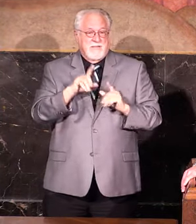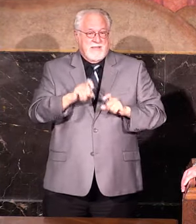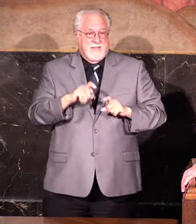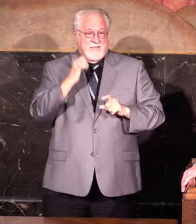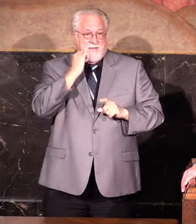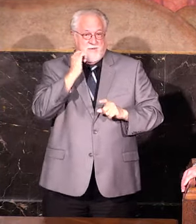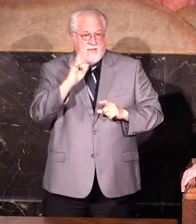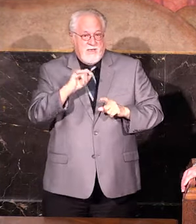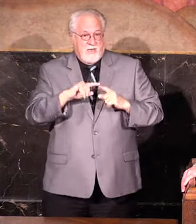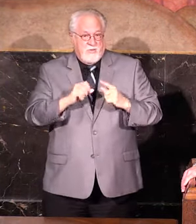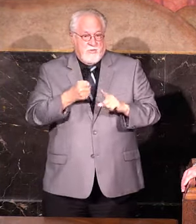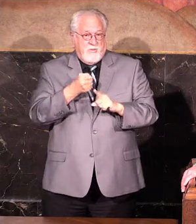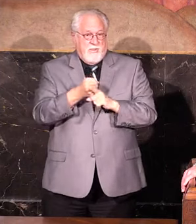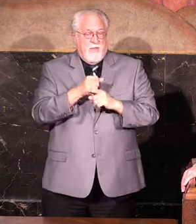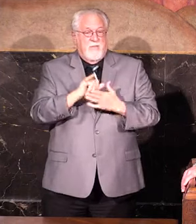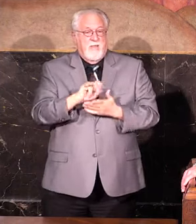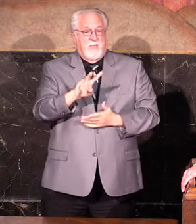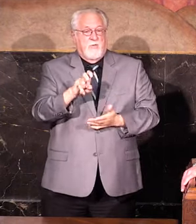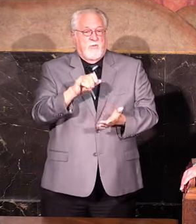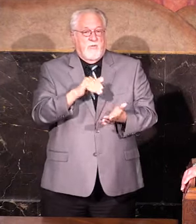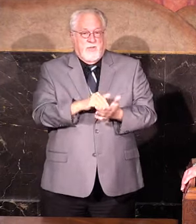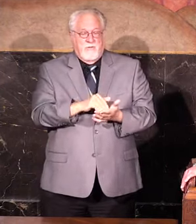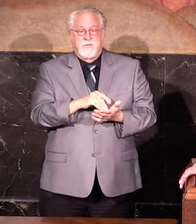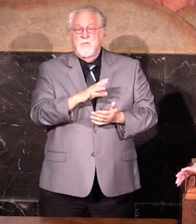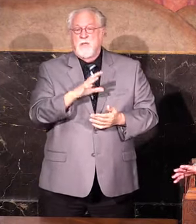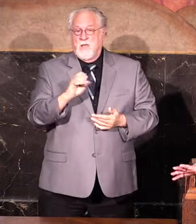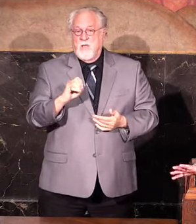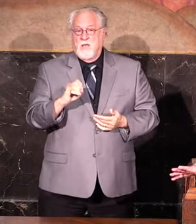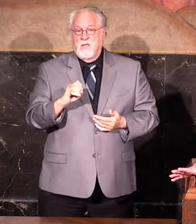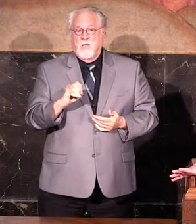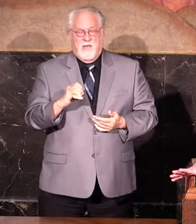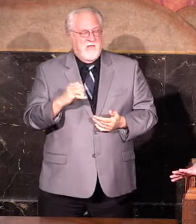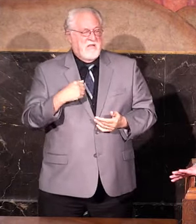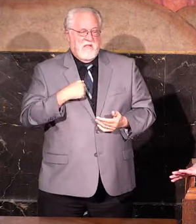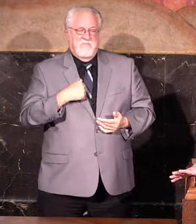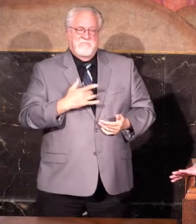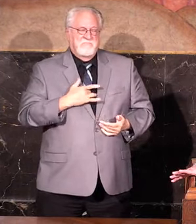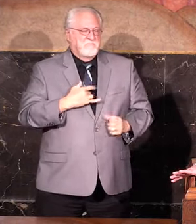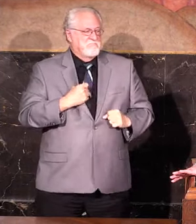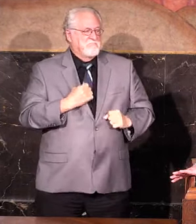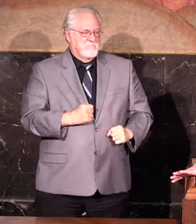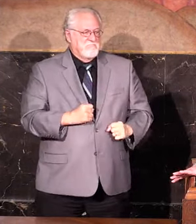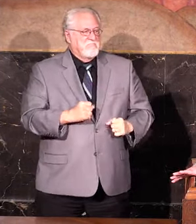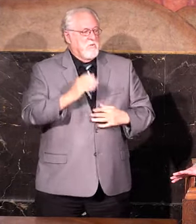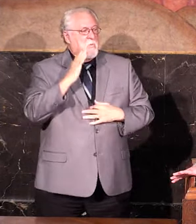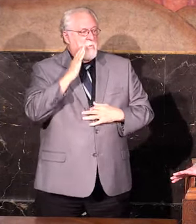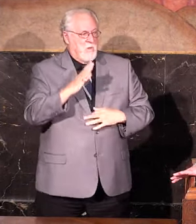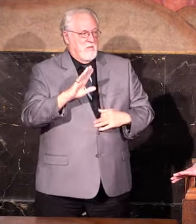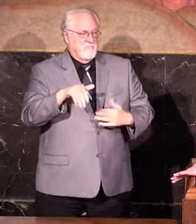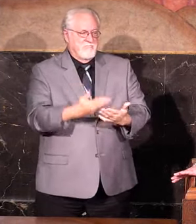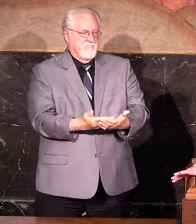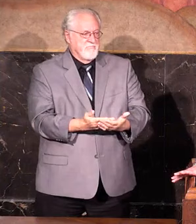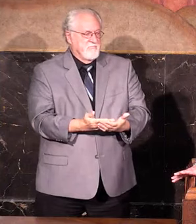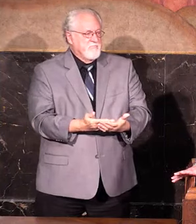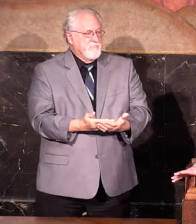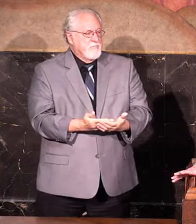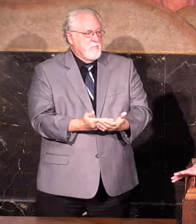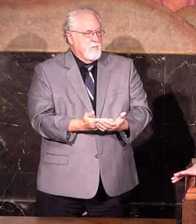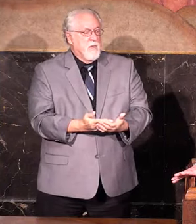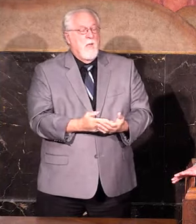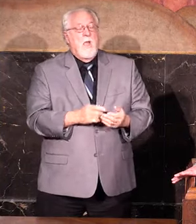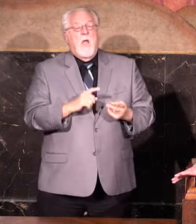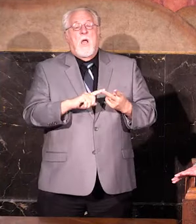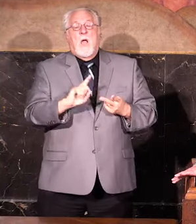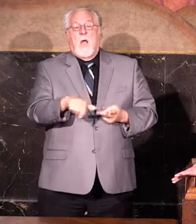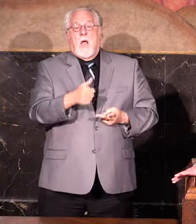in order to get to the 200,000. And I have every reason to believe that we are going to get there. The other thing